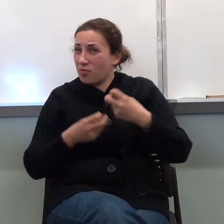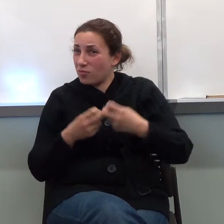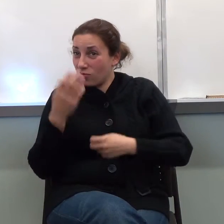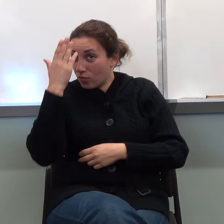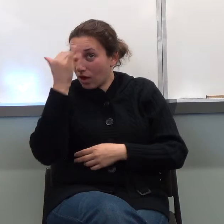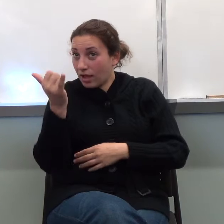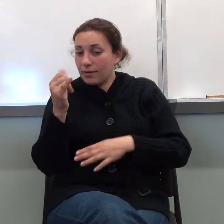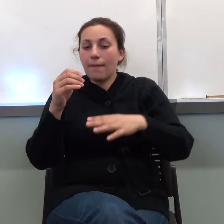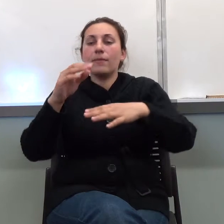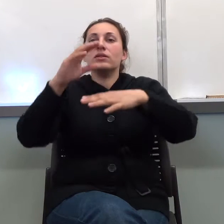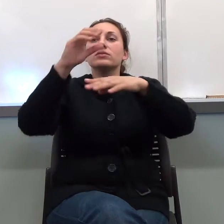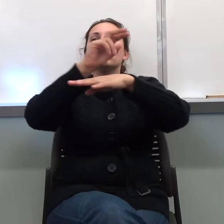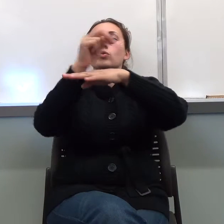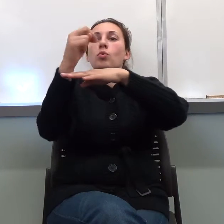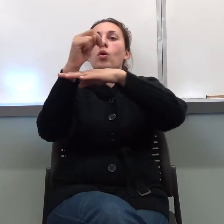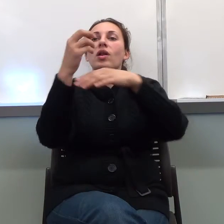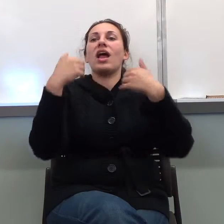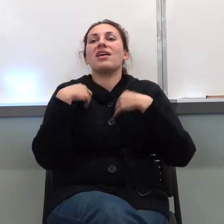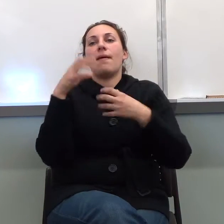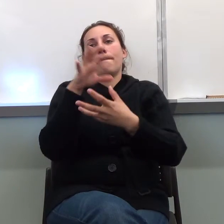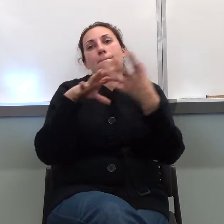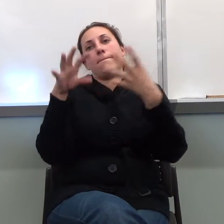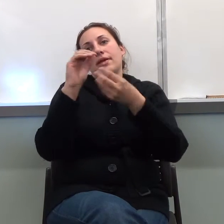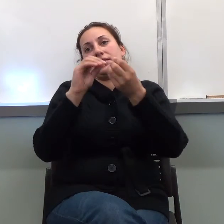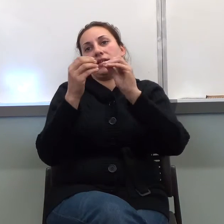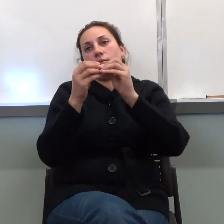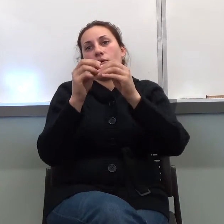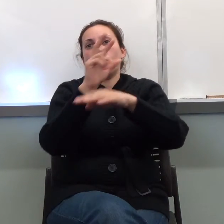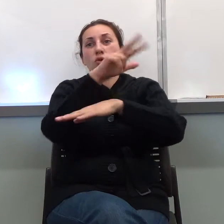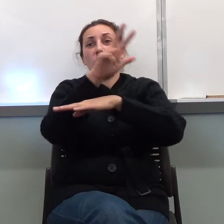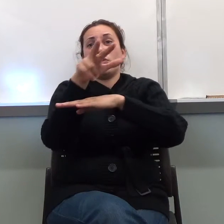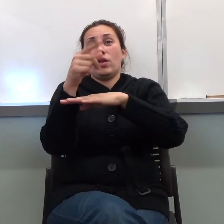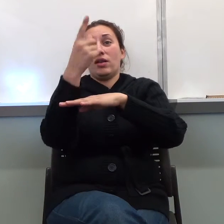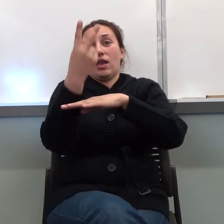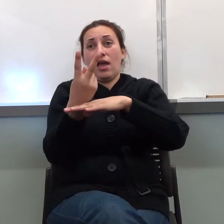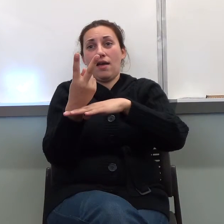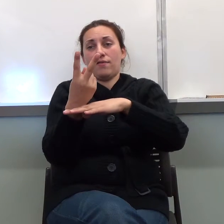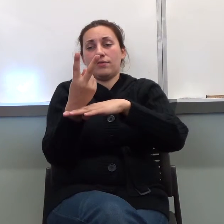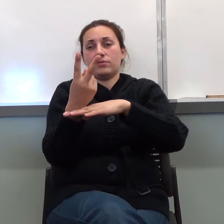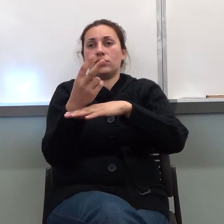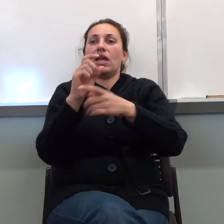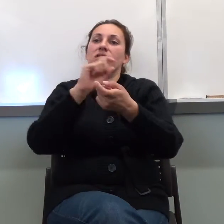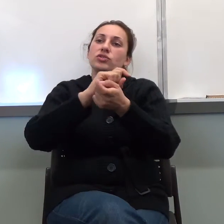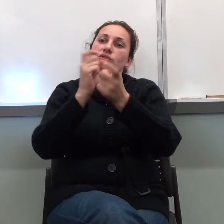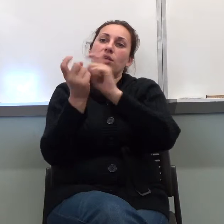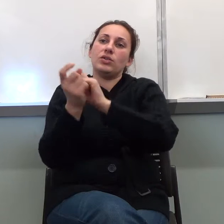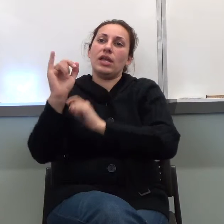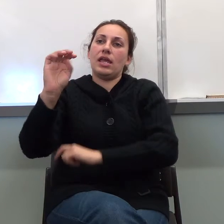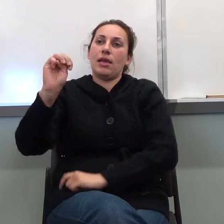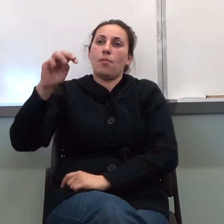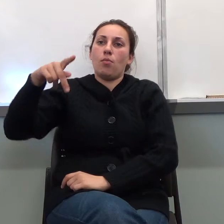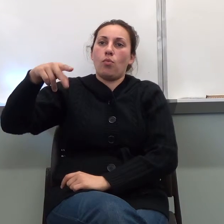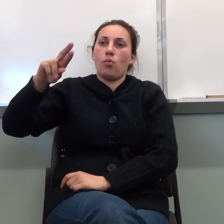number there and so forth. So change into an improper. 3 times 33 is 99 plus 1